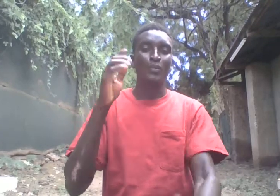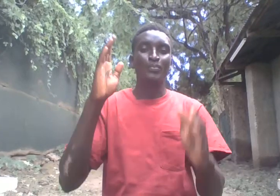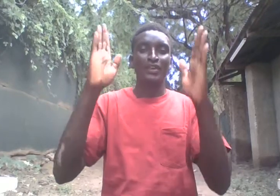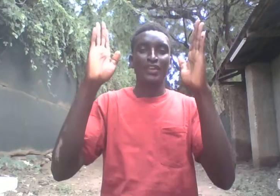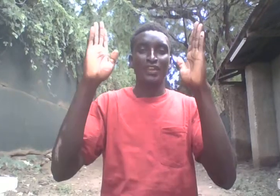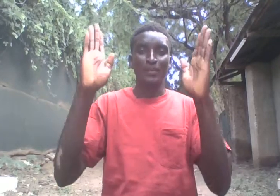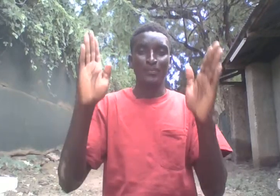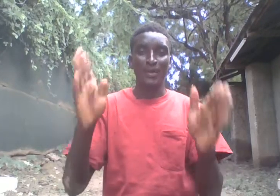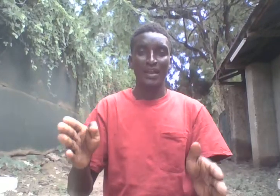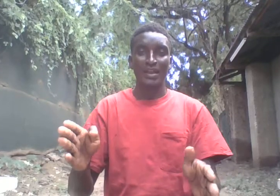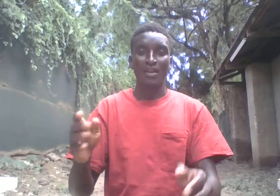shopkeeper.